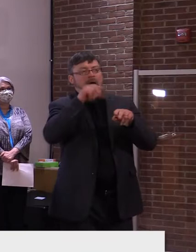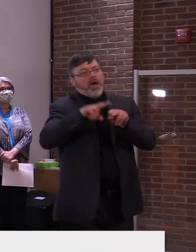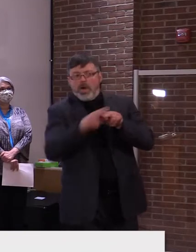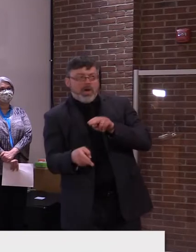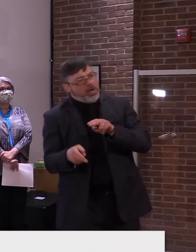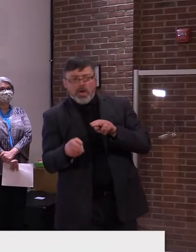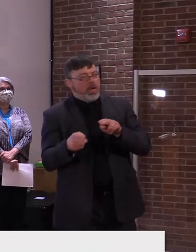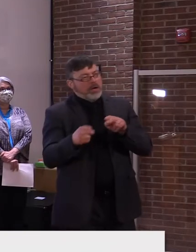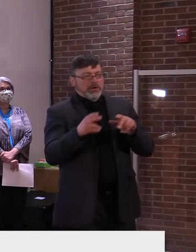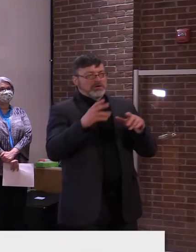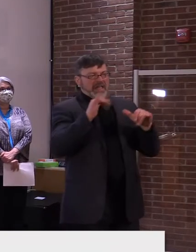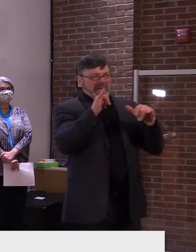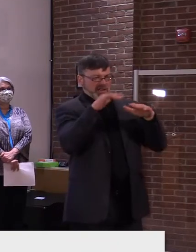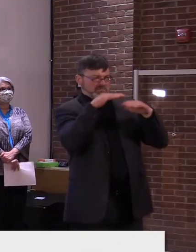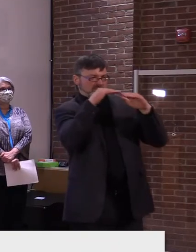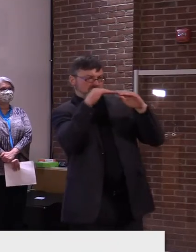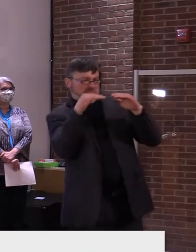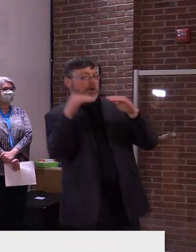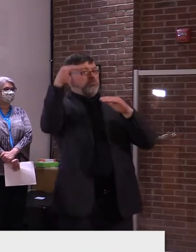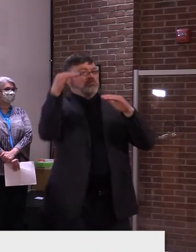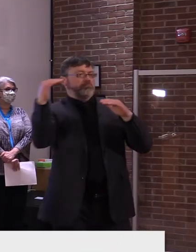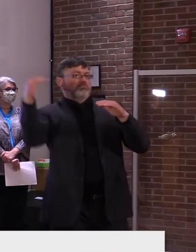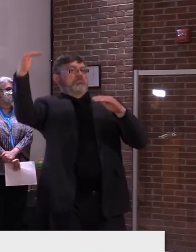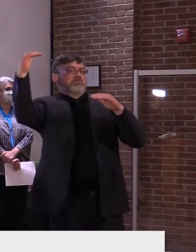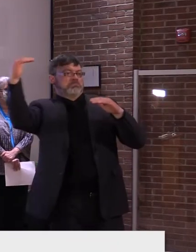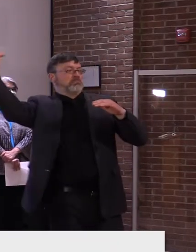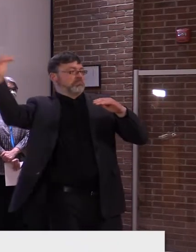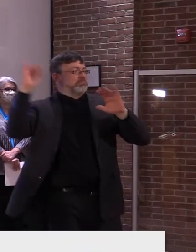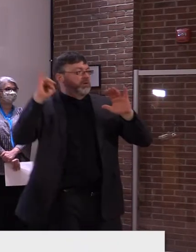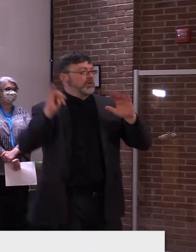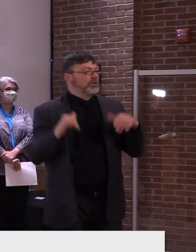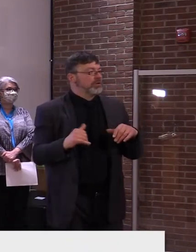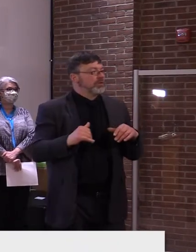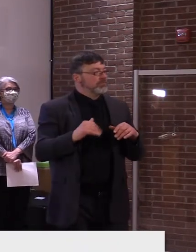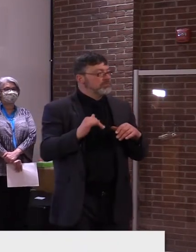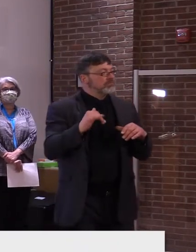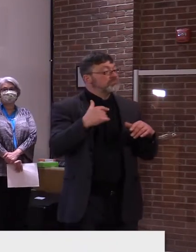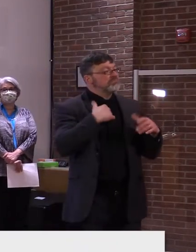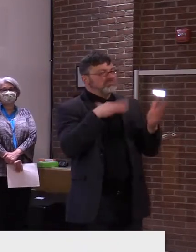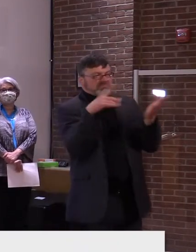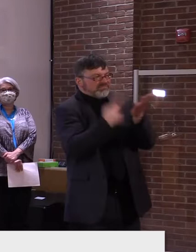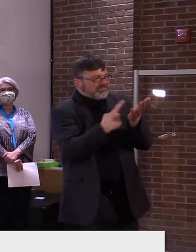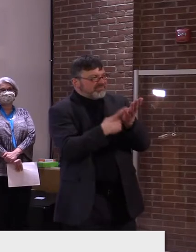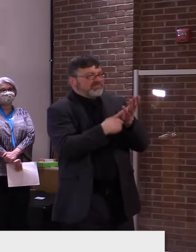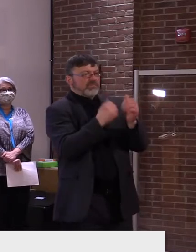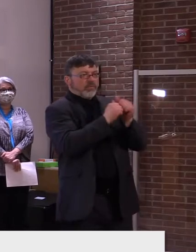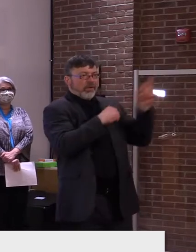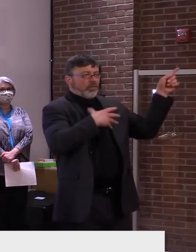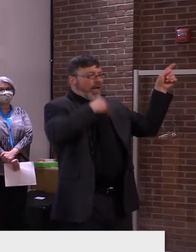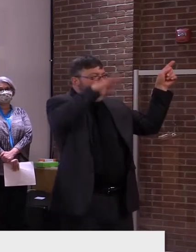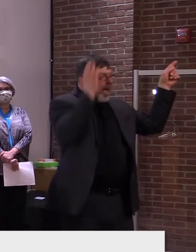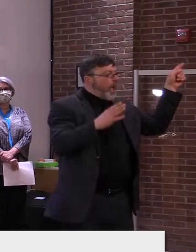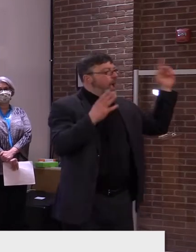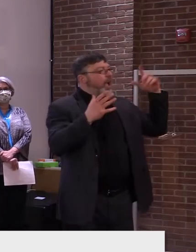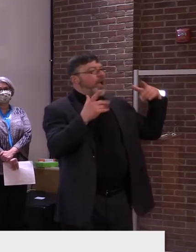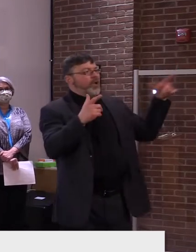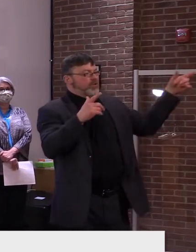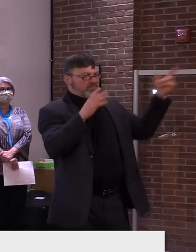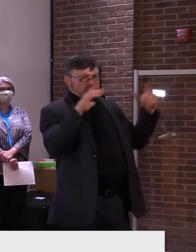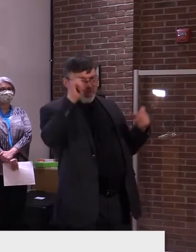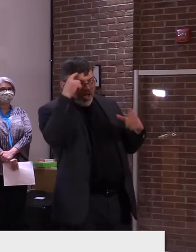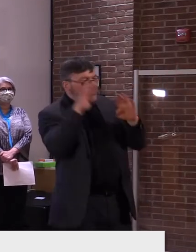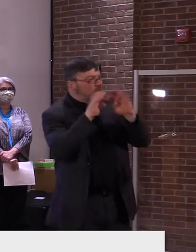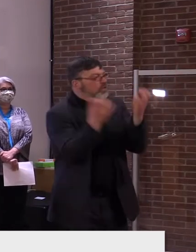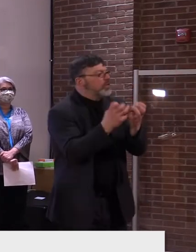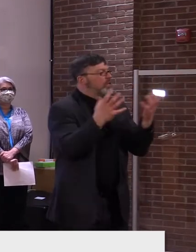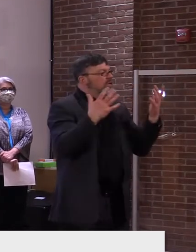House, with the National Governors Association, all the governors on the call, and they give us a three-week window. They're hoping to give us a little bit